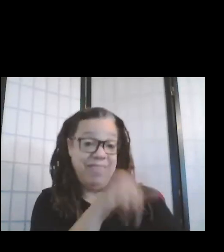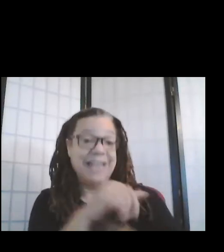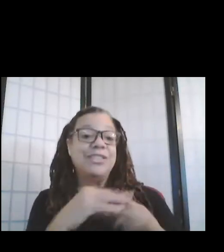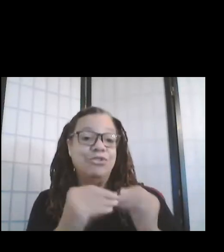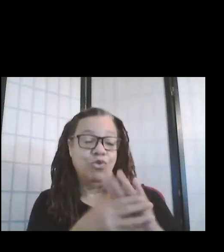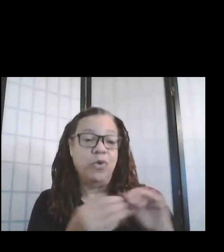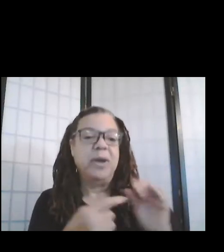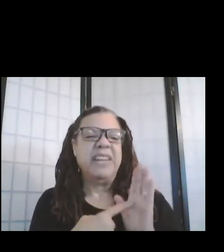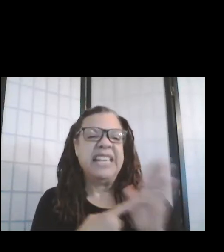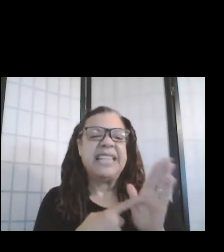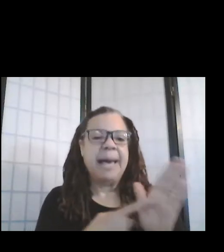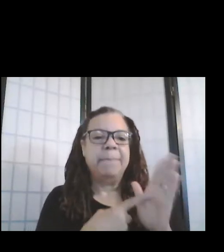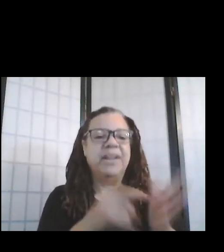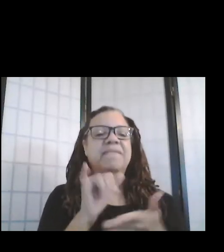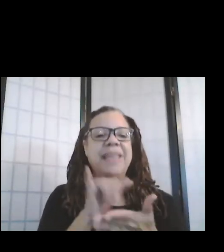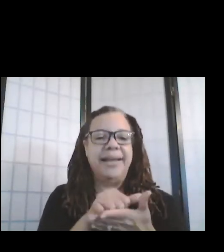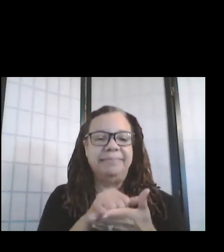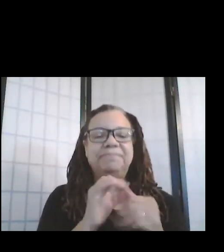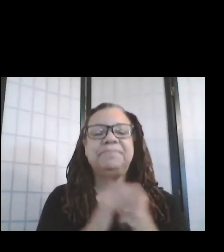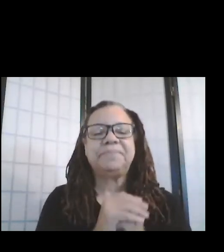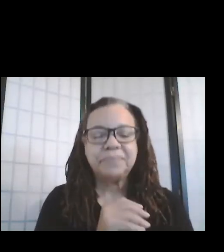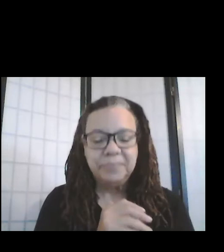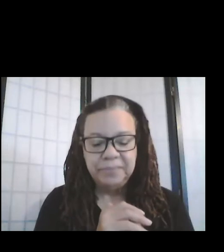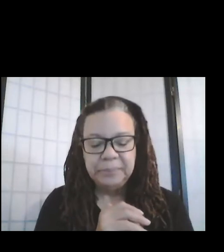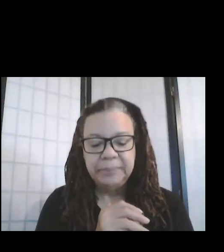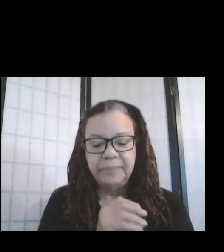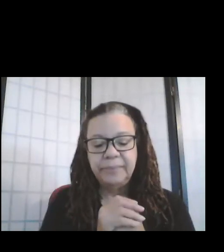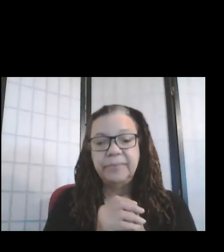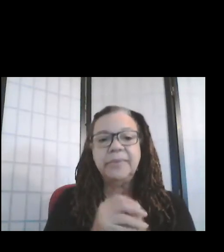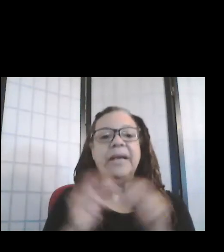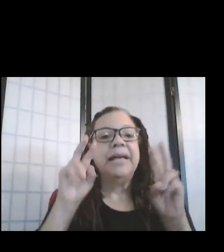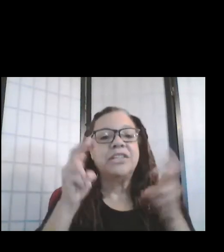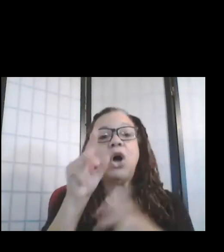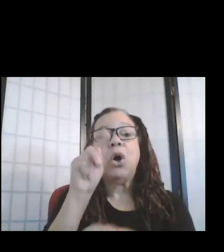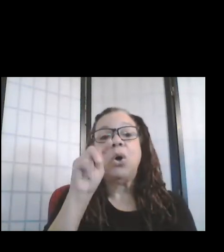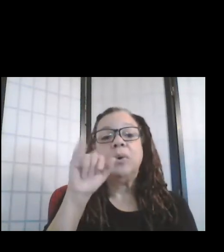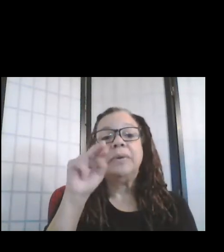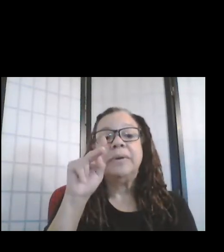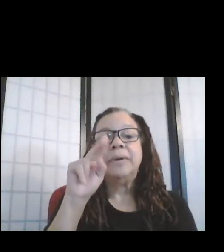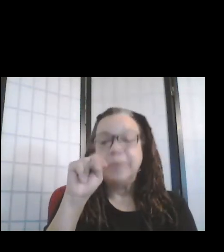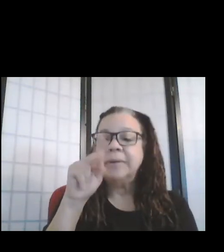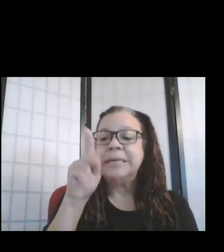will make a little more sense of what I'm saying here. This one's called Tinker Toys.